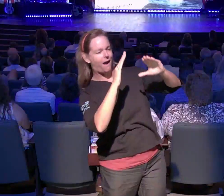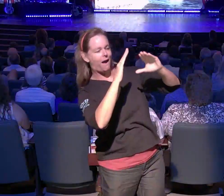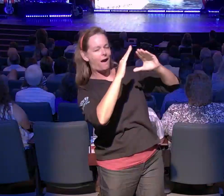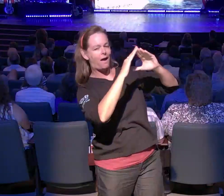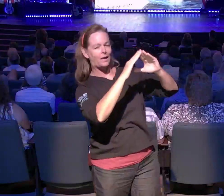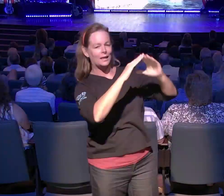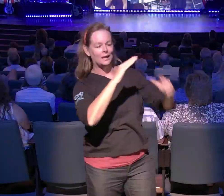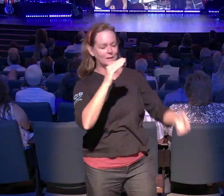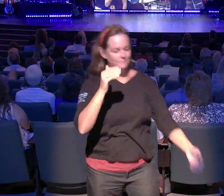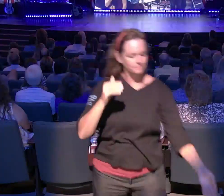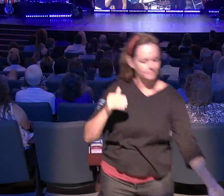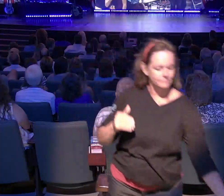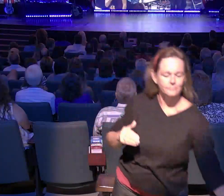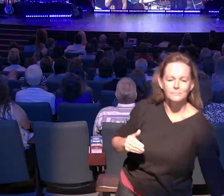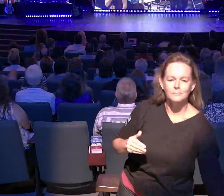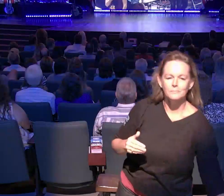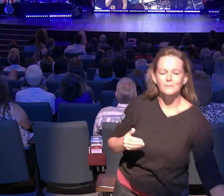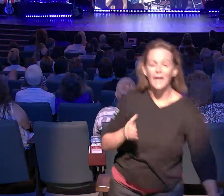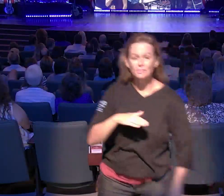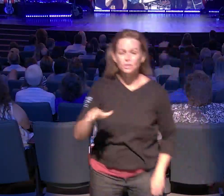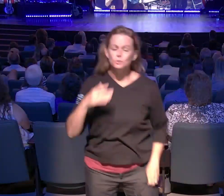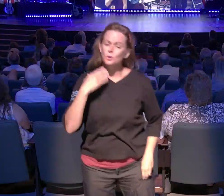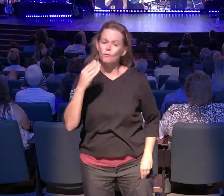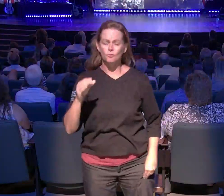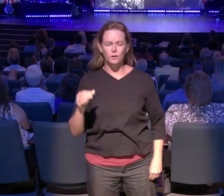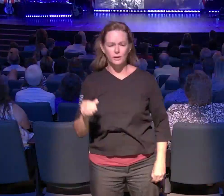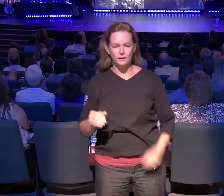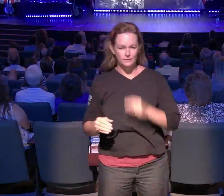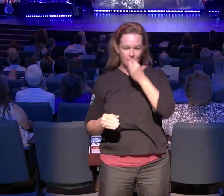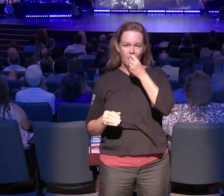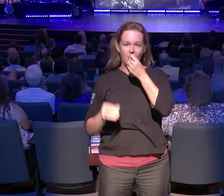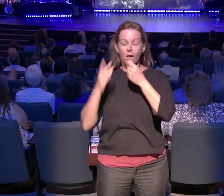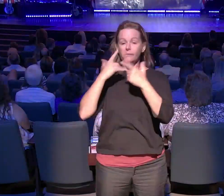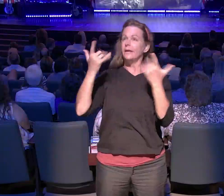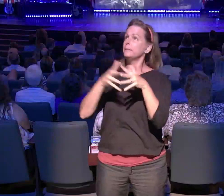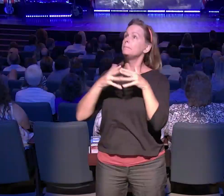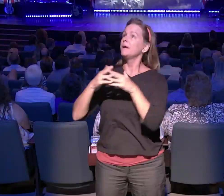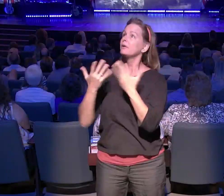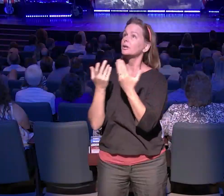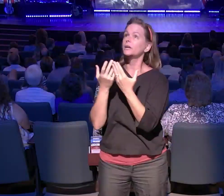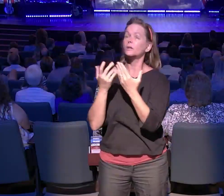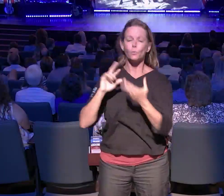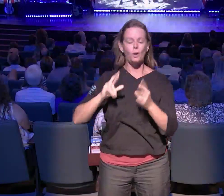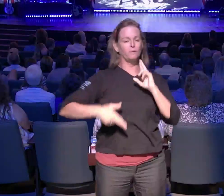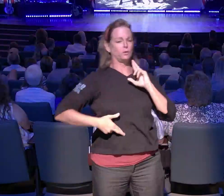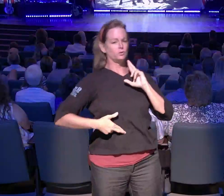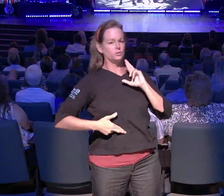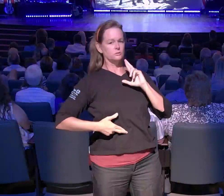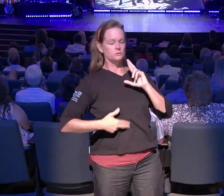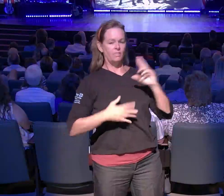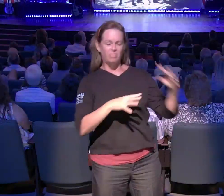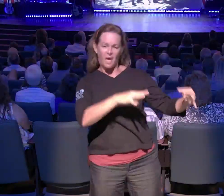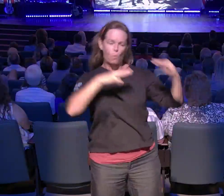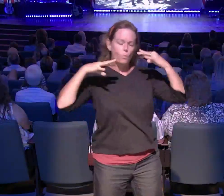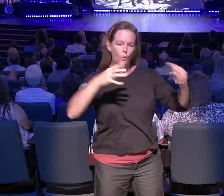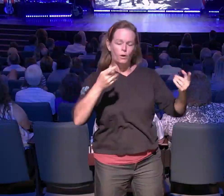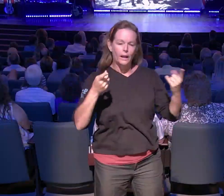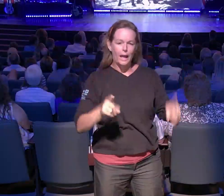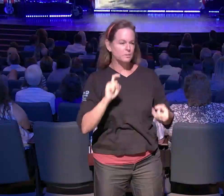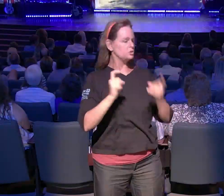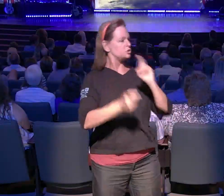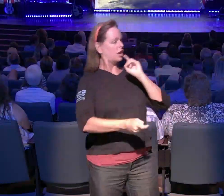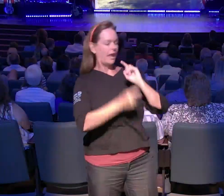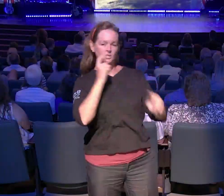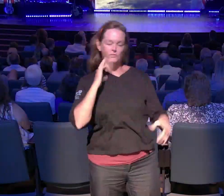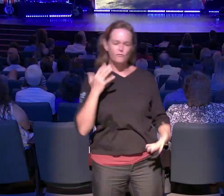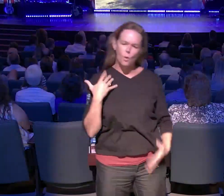run deep, and where our children can be free. Our American Revolution took heart and prayer. It took determination and courage.